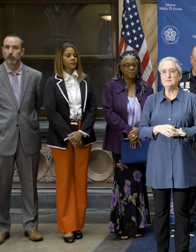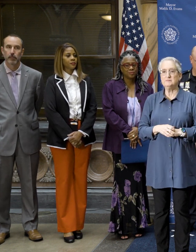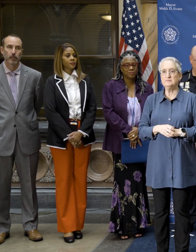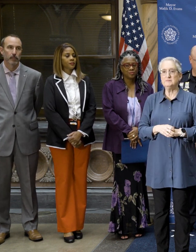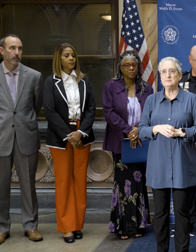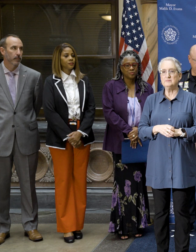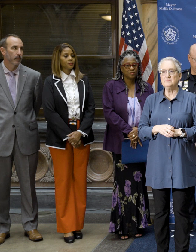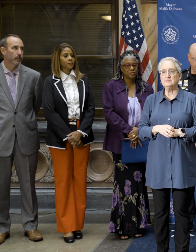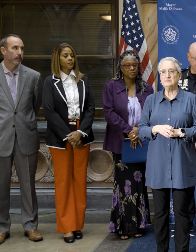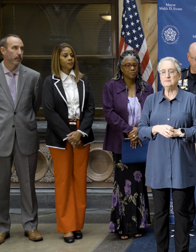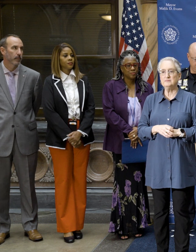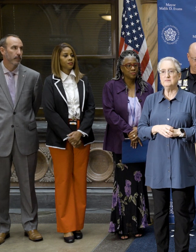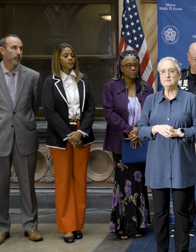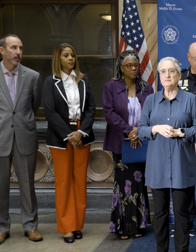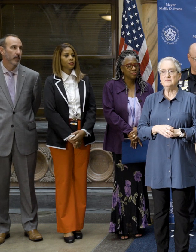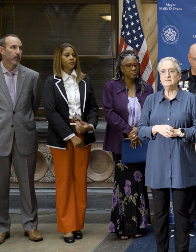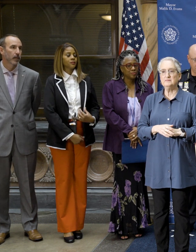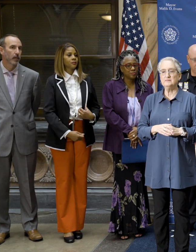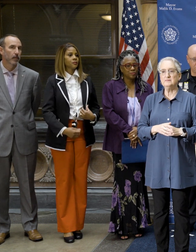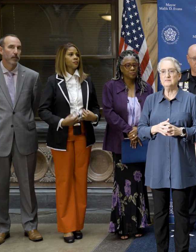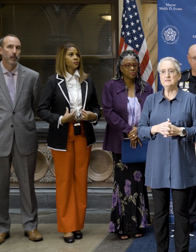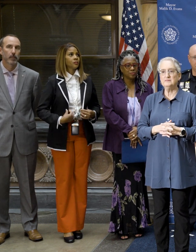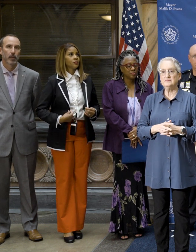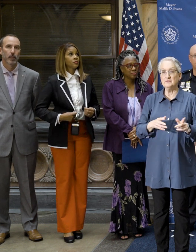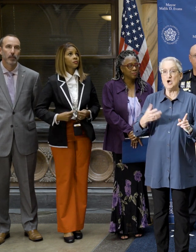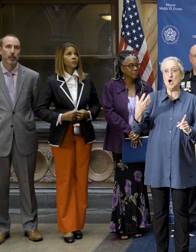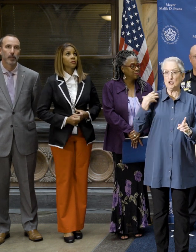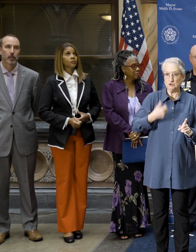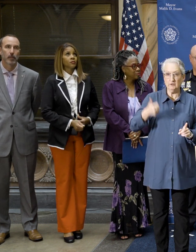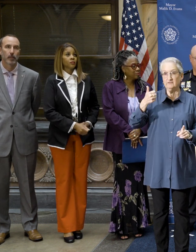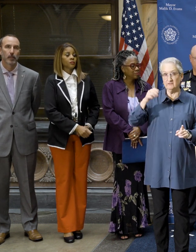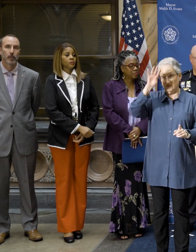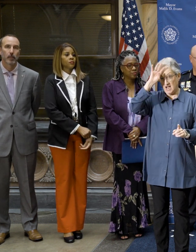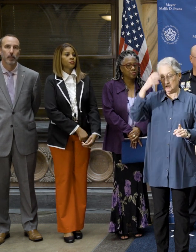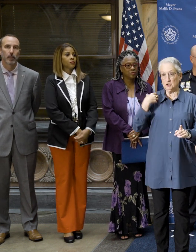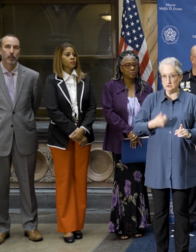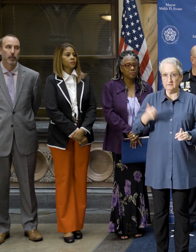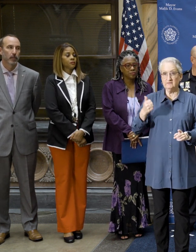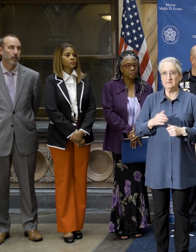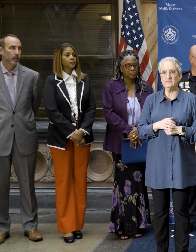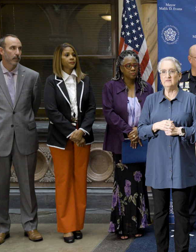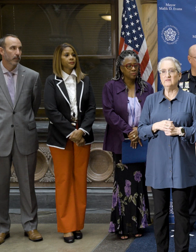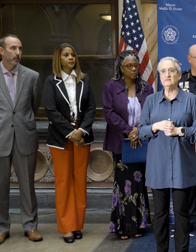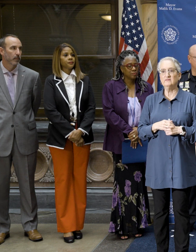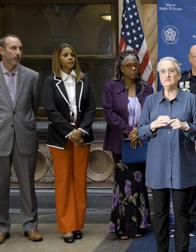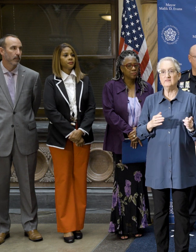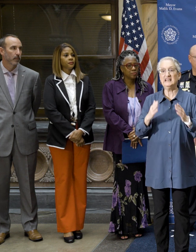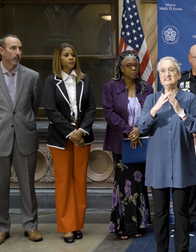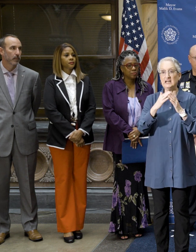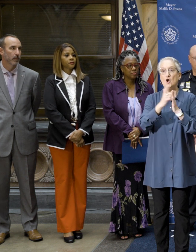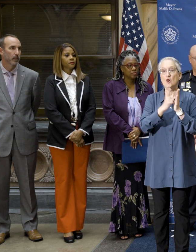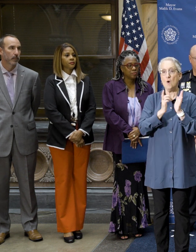Villa, filling in for Chief Napolitano, Corporation Counsel Patrick Beef, Chief Dave